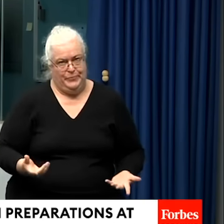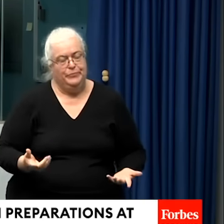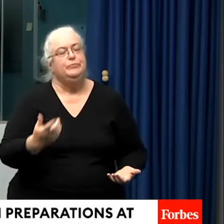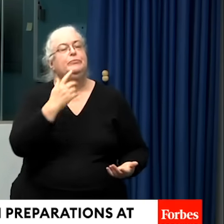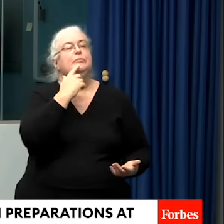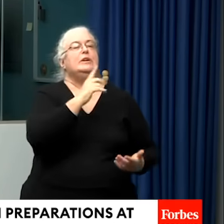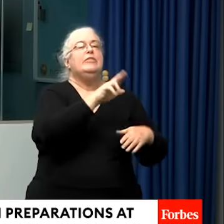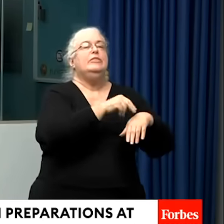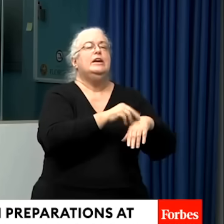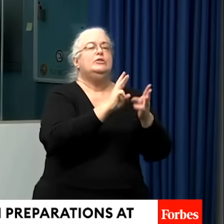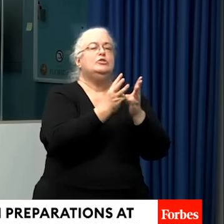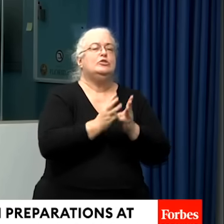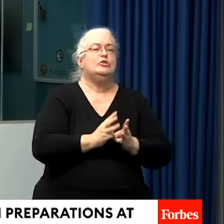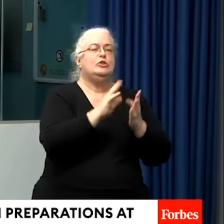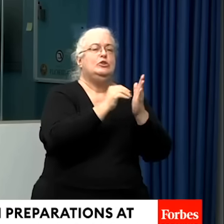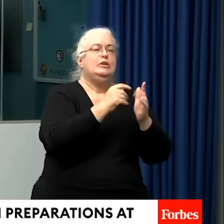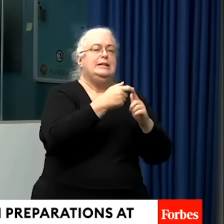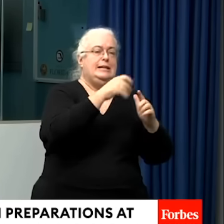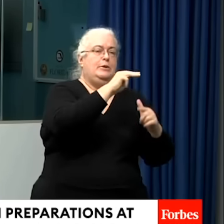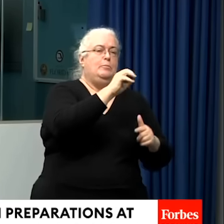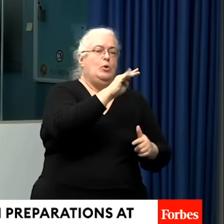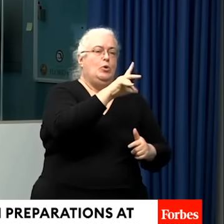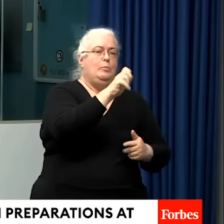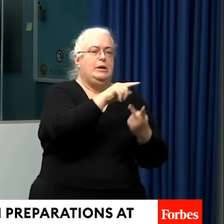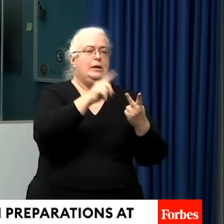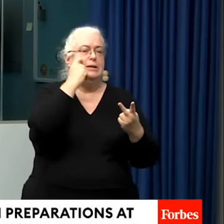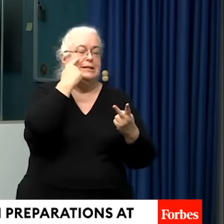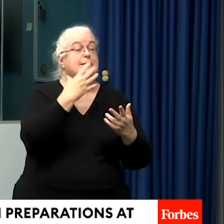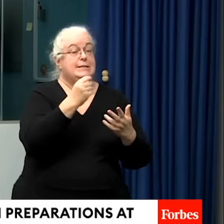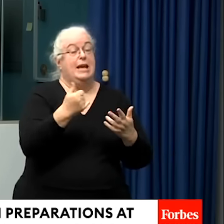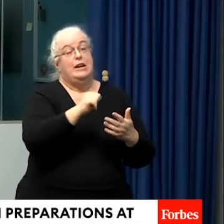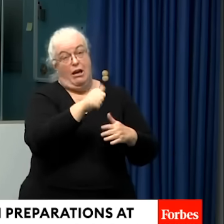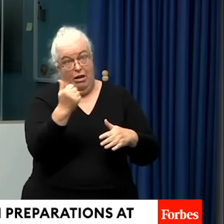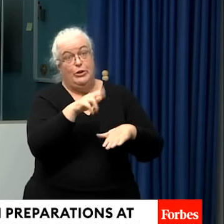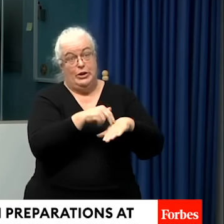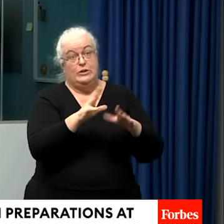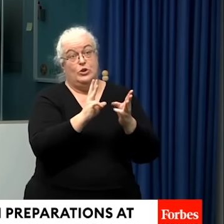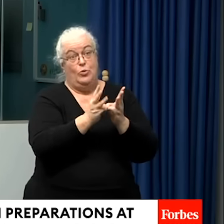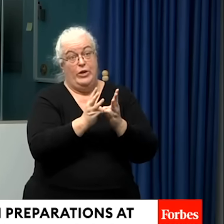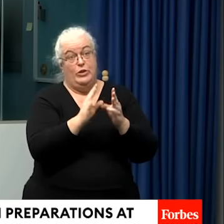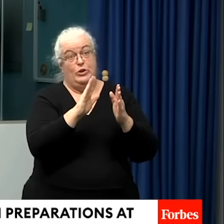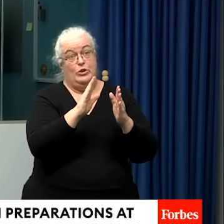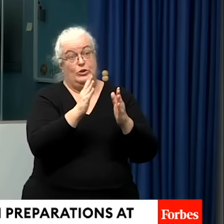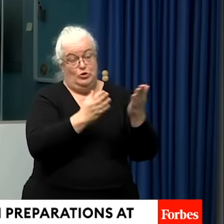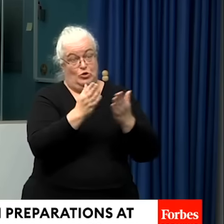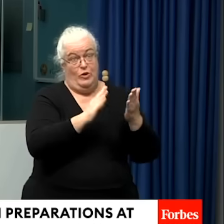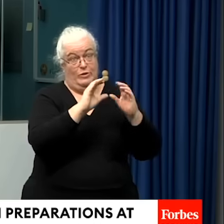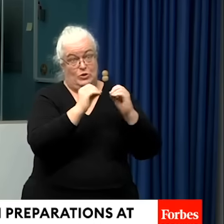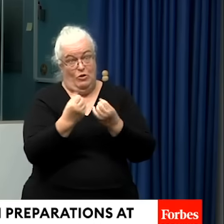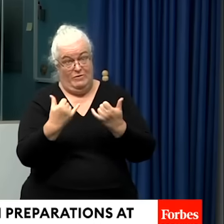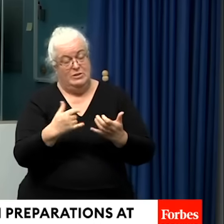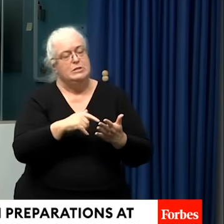National Weather Service Mobile and National Weather Service Tallahassee, as well as the other remaining 5 National Weather Services, will get out maybe as early as today,